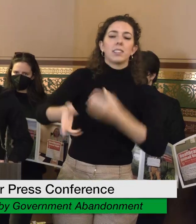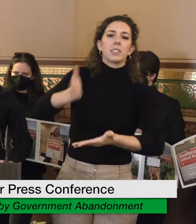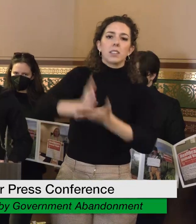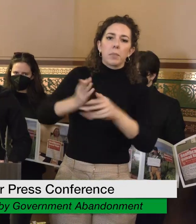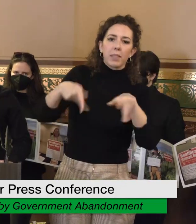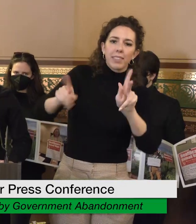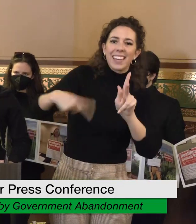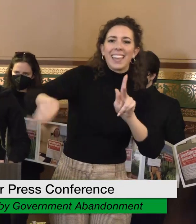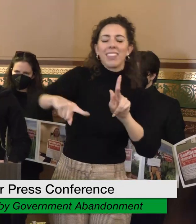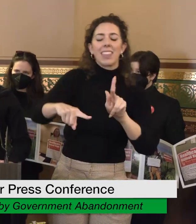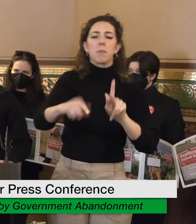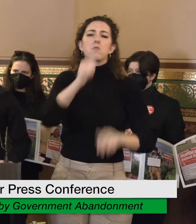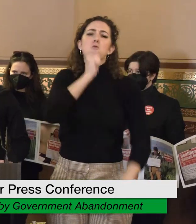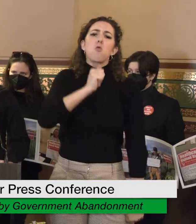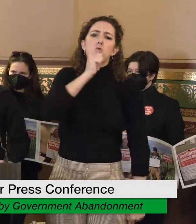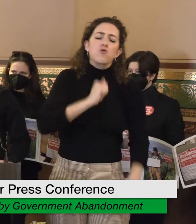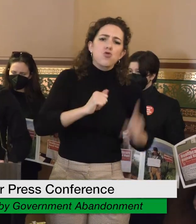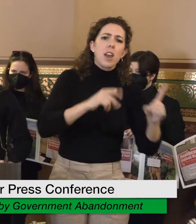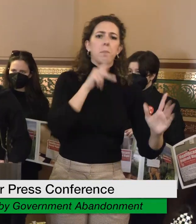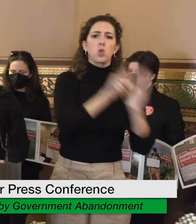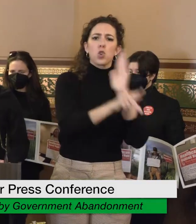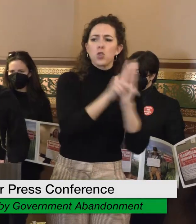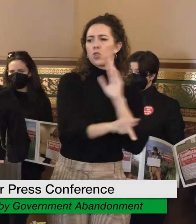letting them get away with torture and murder.